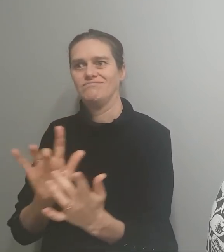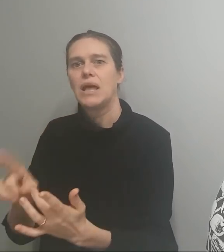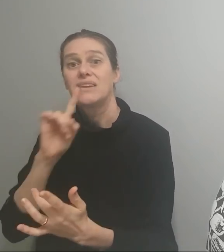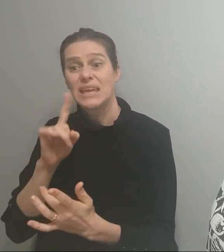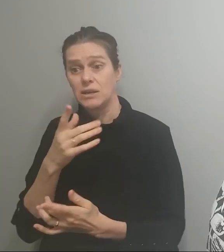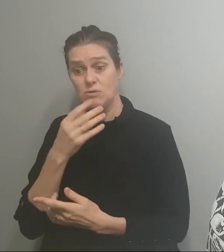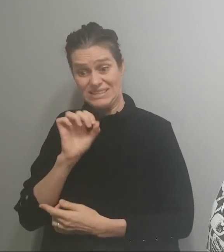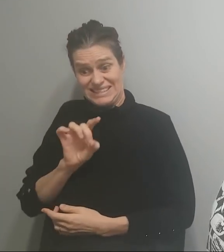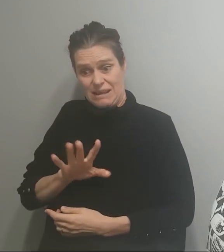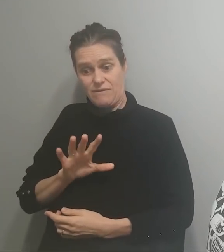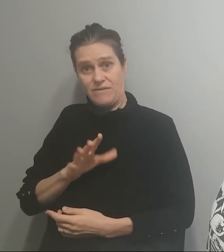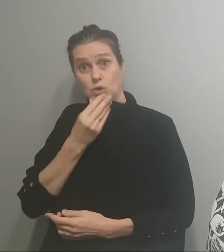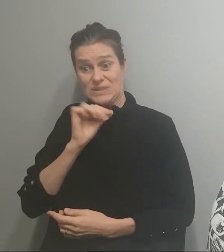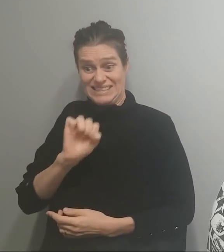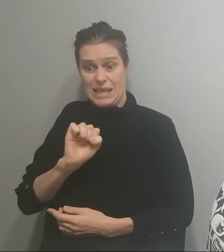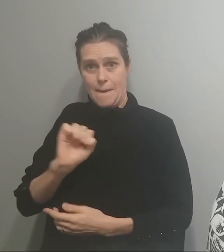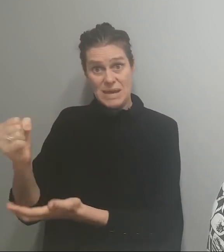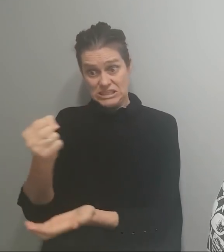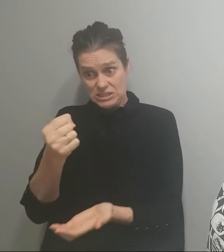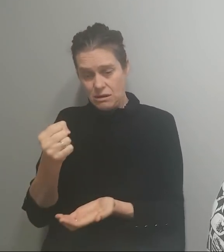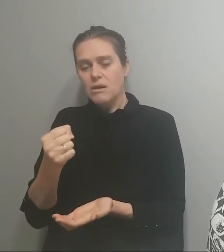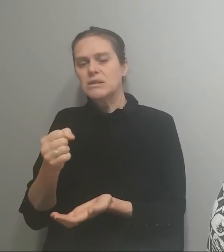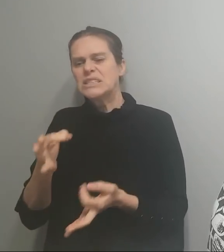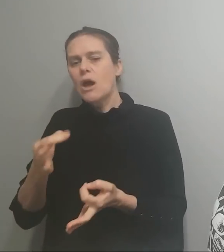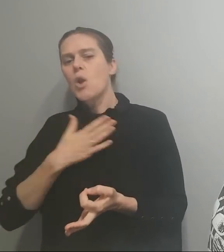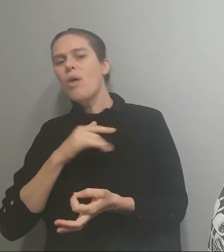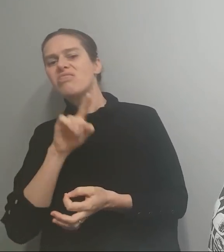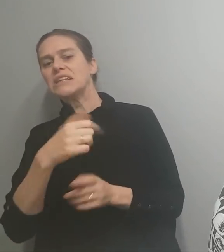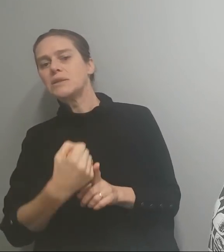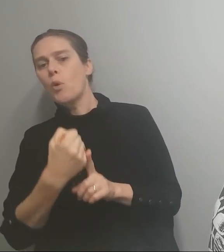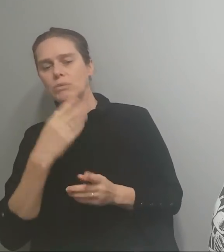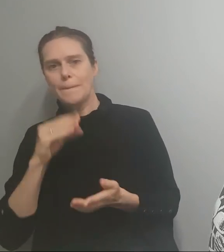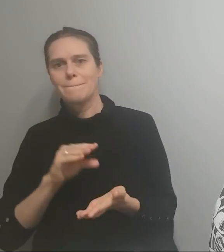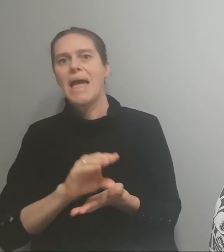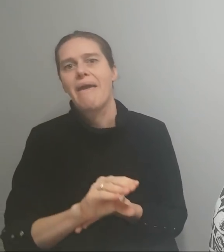budget. In saying that, I just want to really